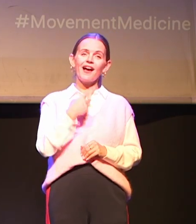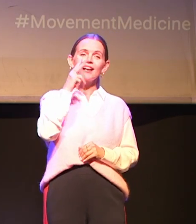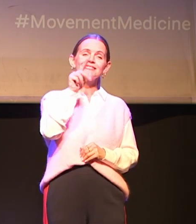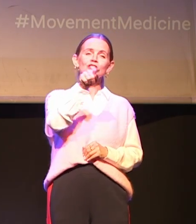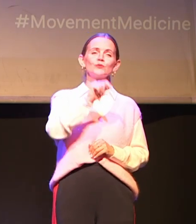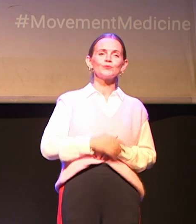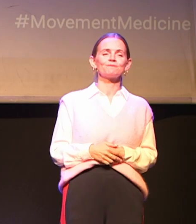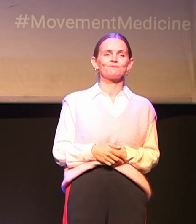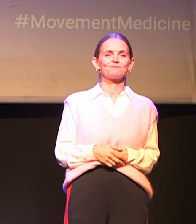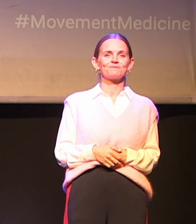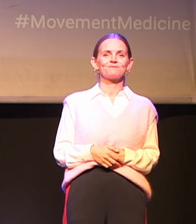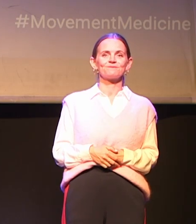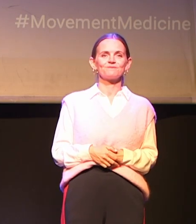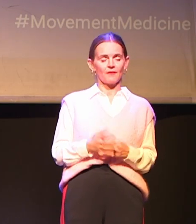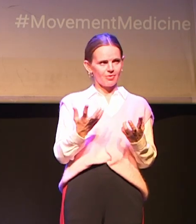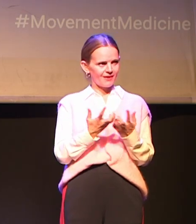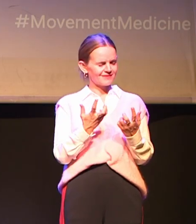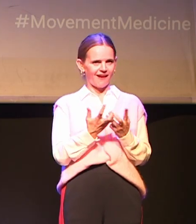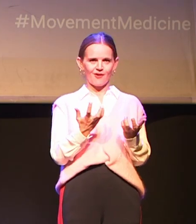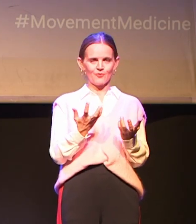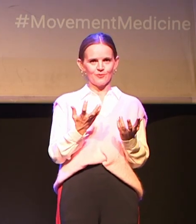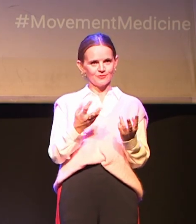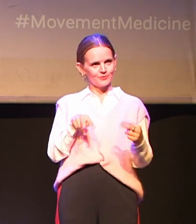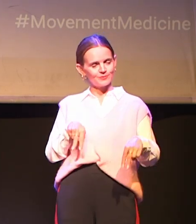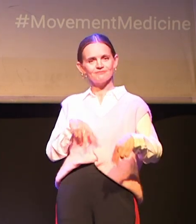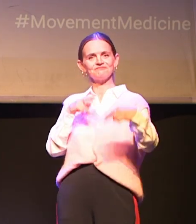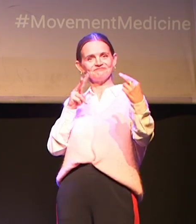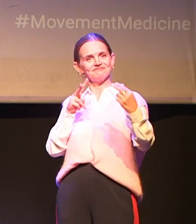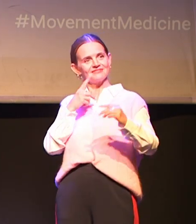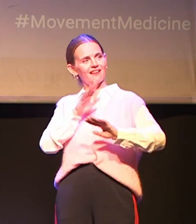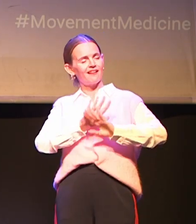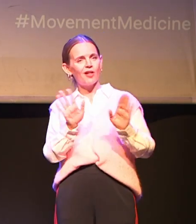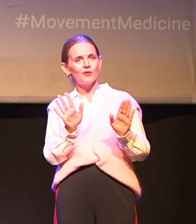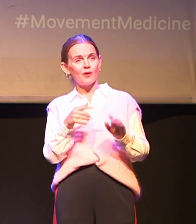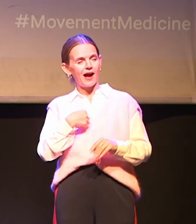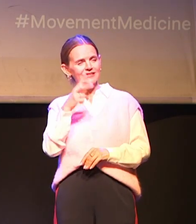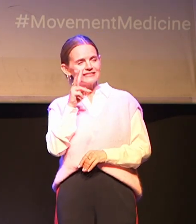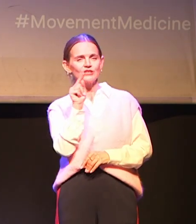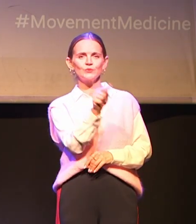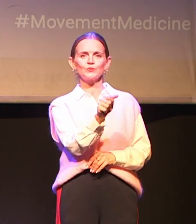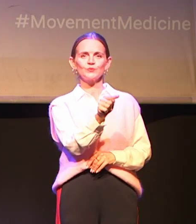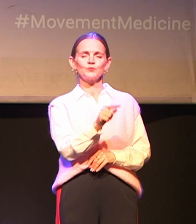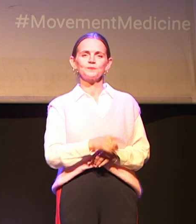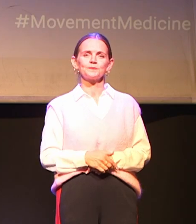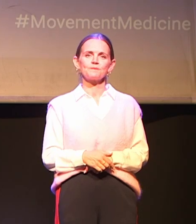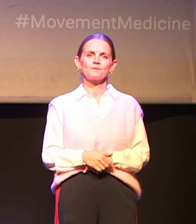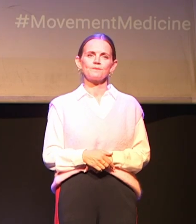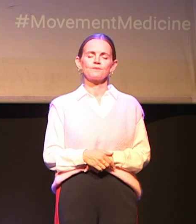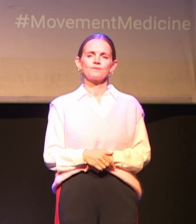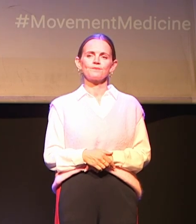you. Like that is the way in which you encounter each other. So also bringing in that a lot of